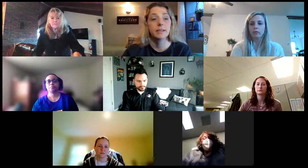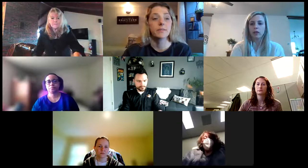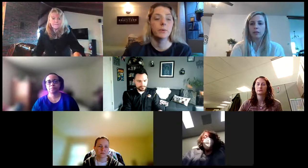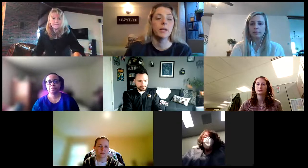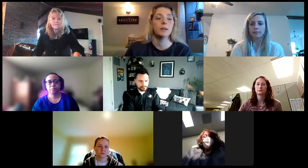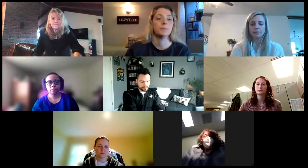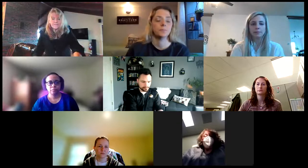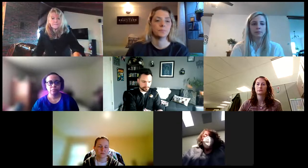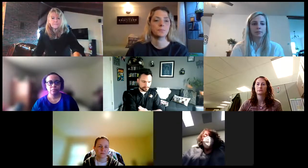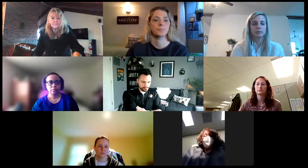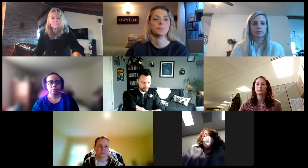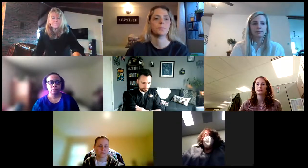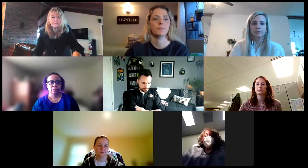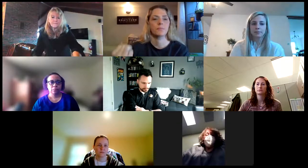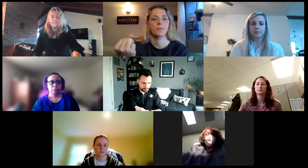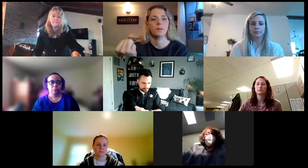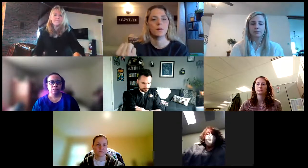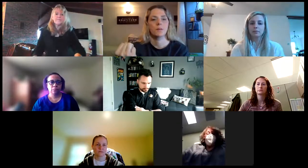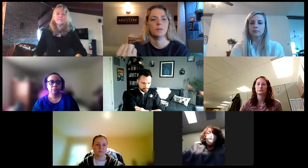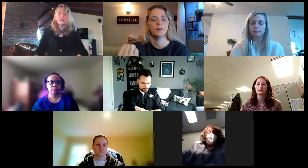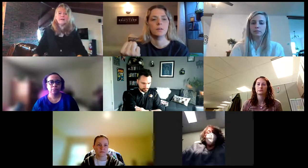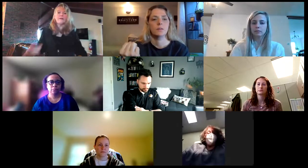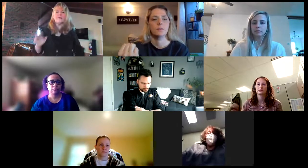On to days of the week.